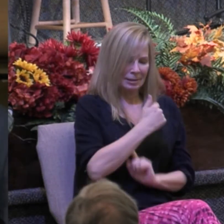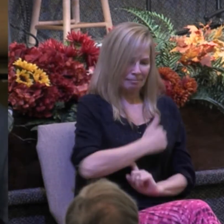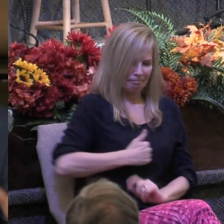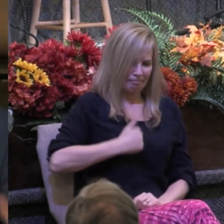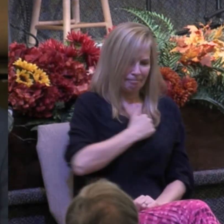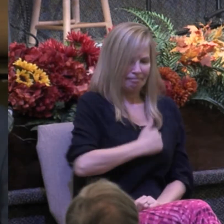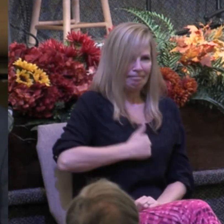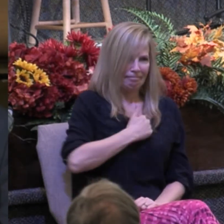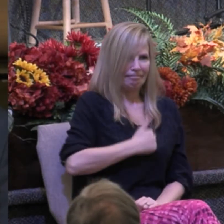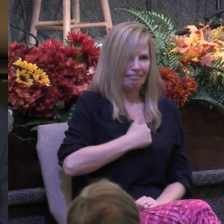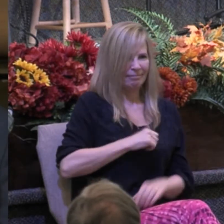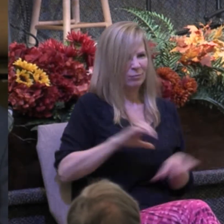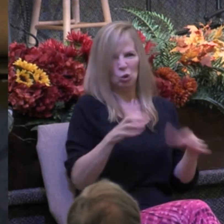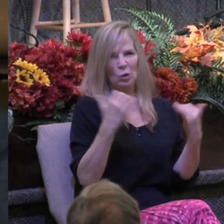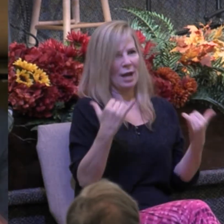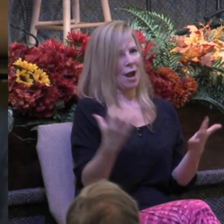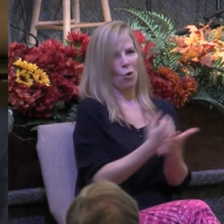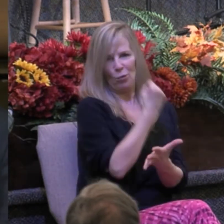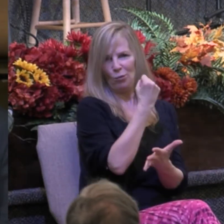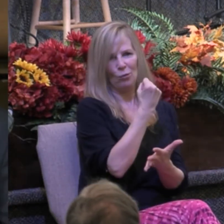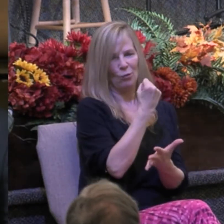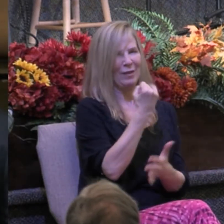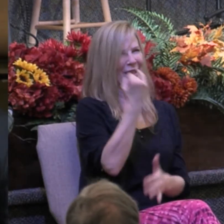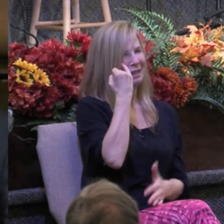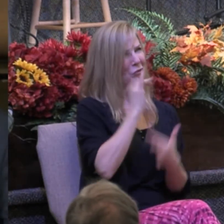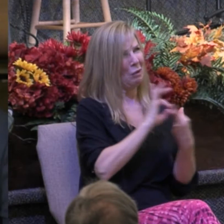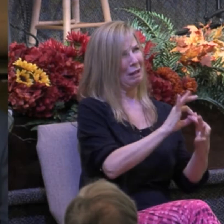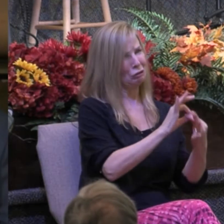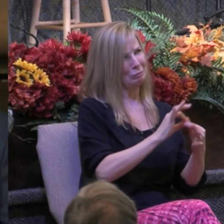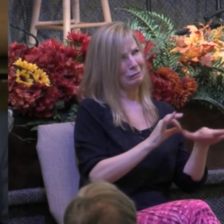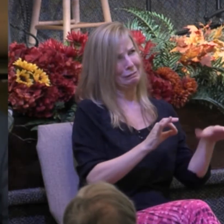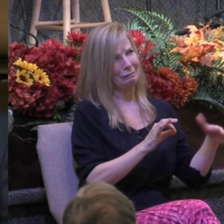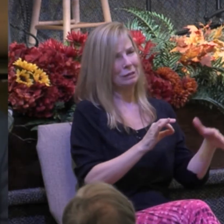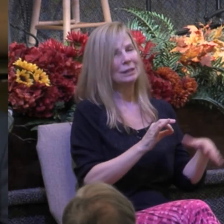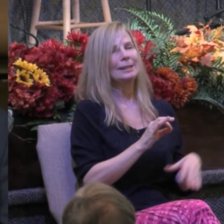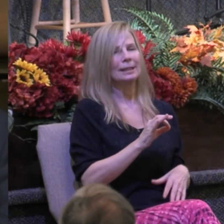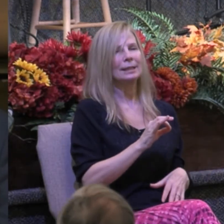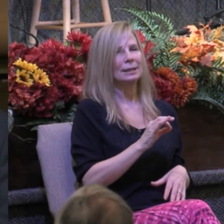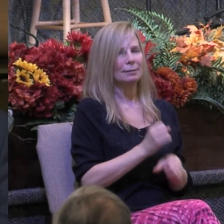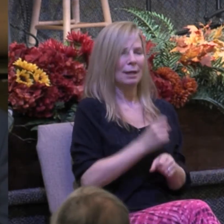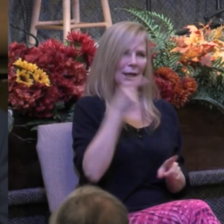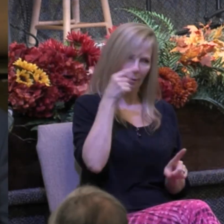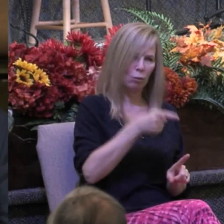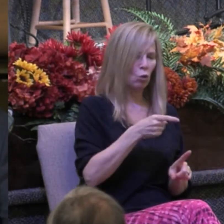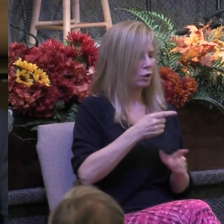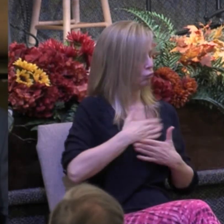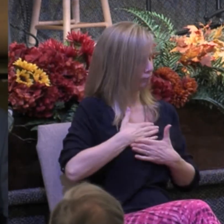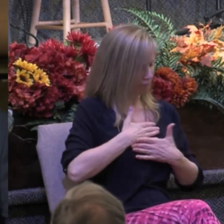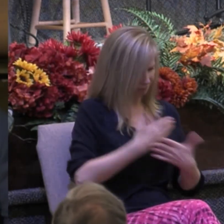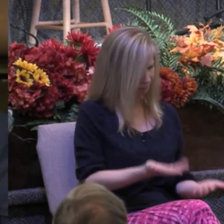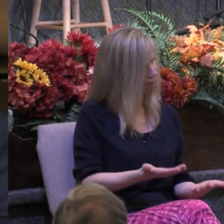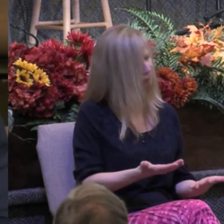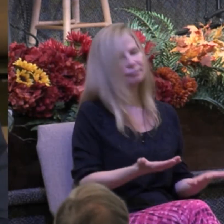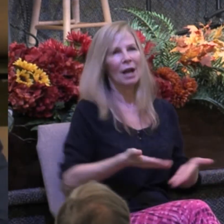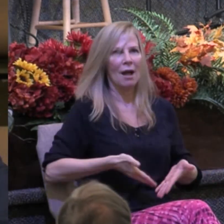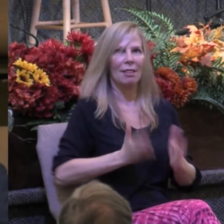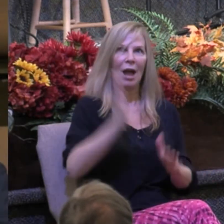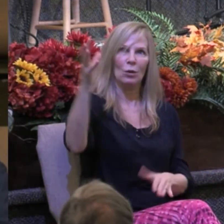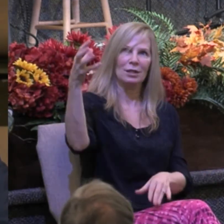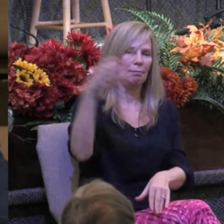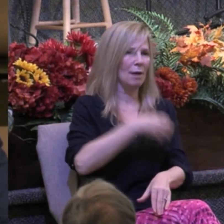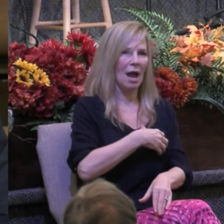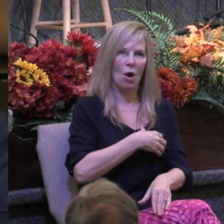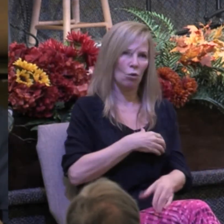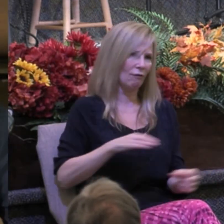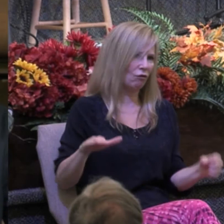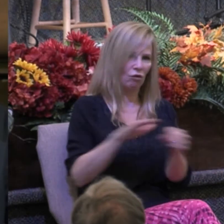things right with the Lord, right with other people, make it a point to do it and release the power of the Spirit in your life. And